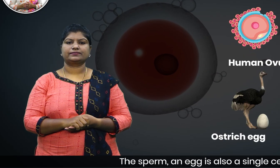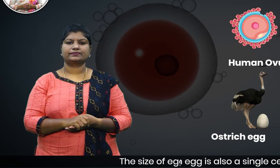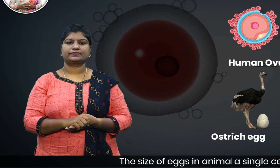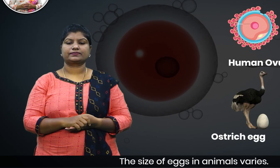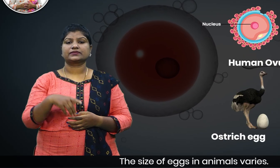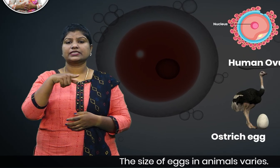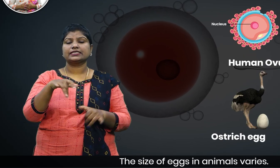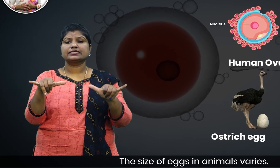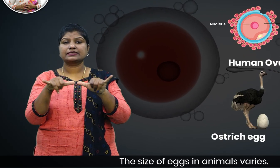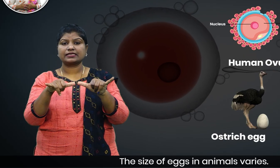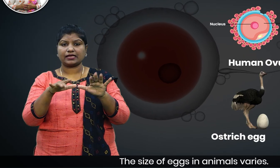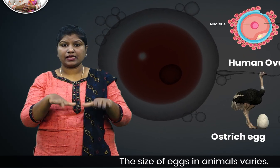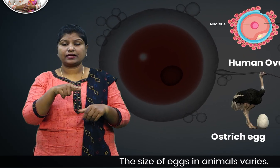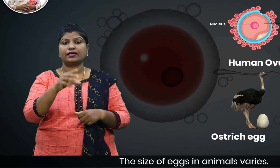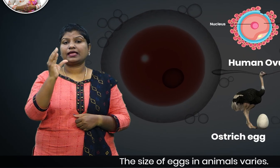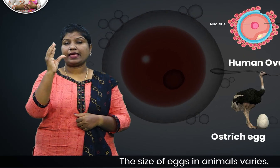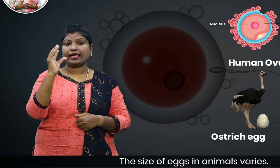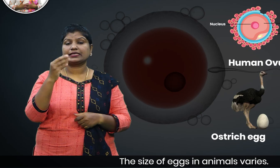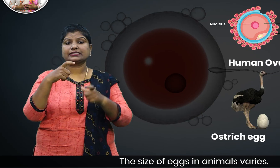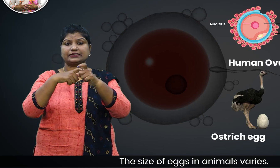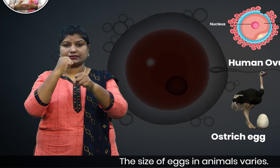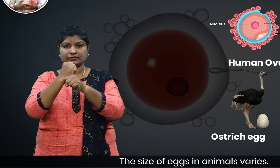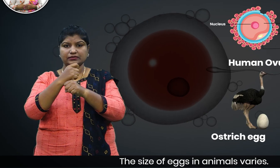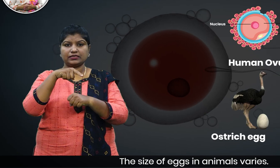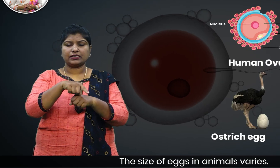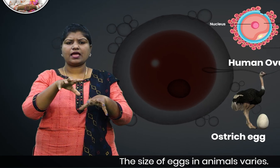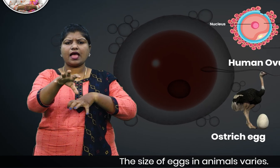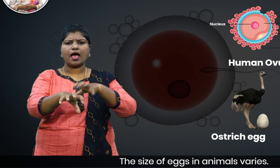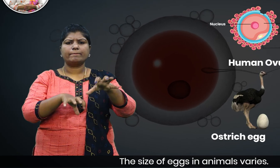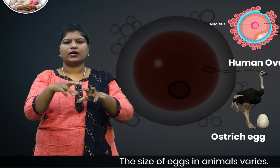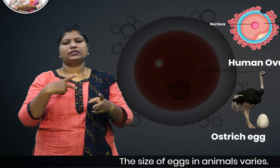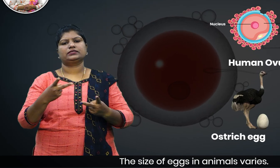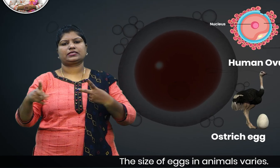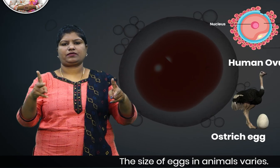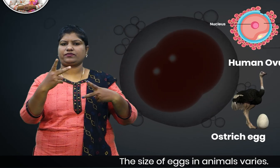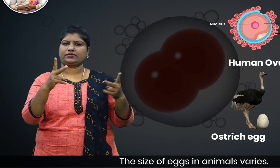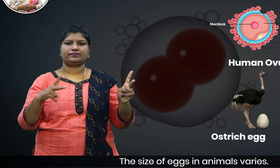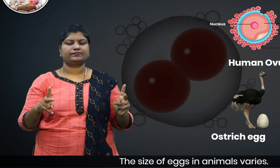The size of eggs in animals varies.